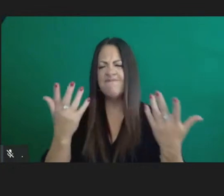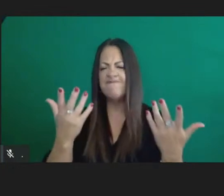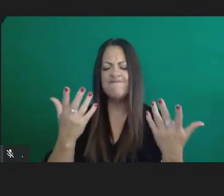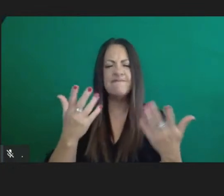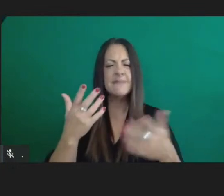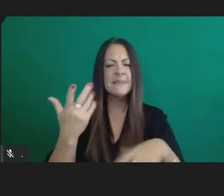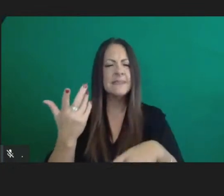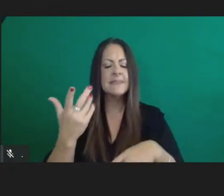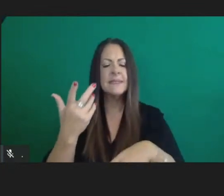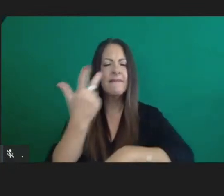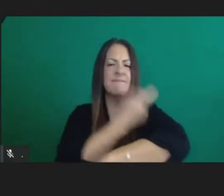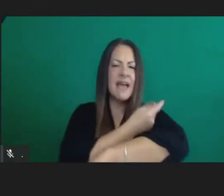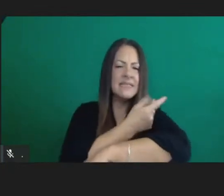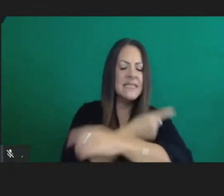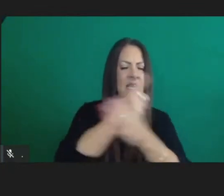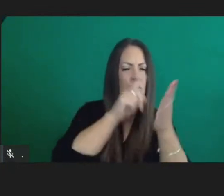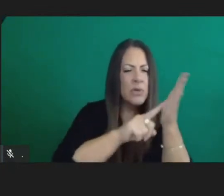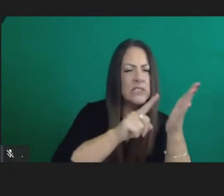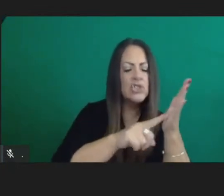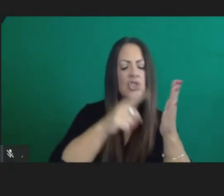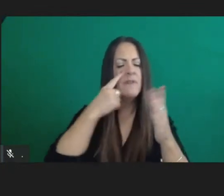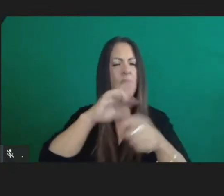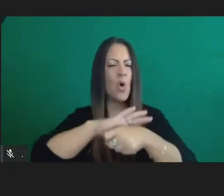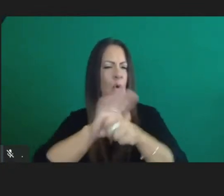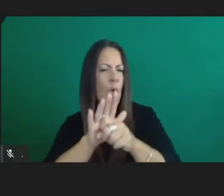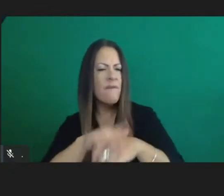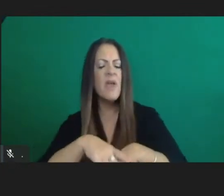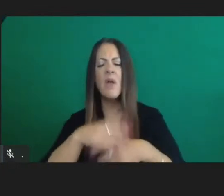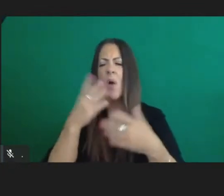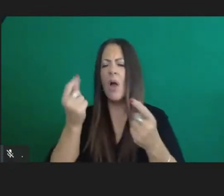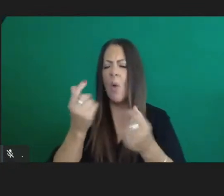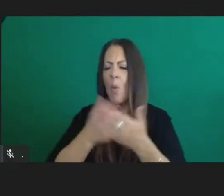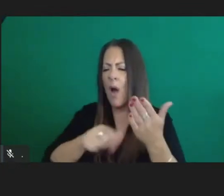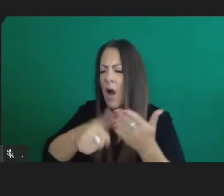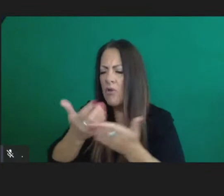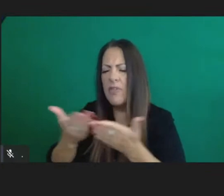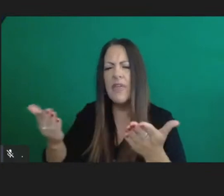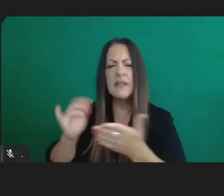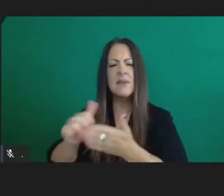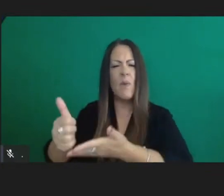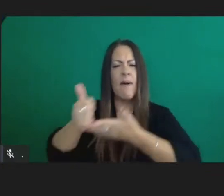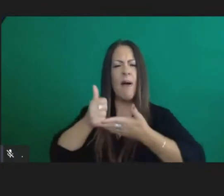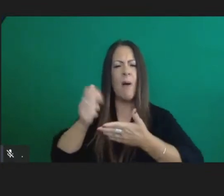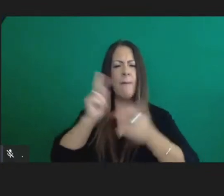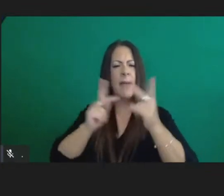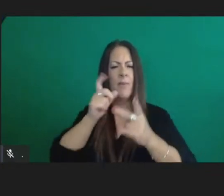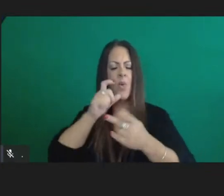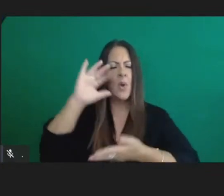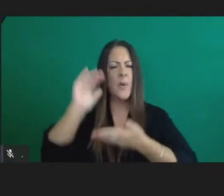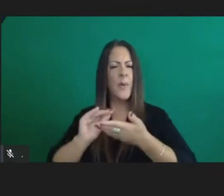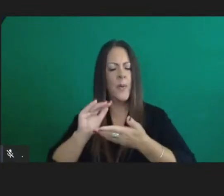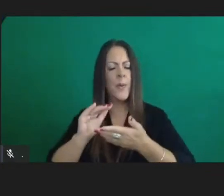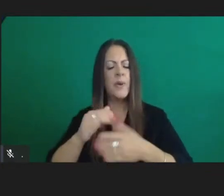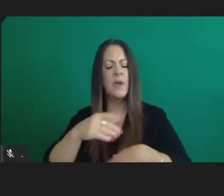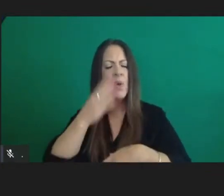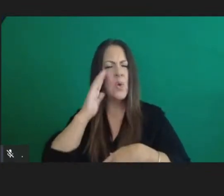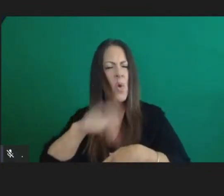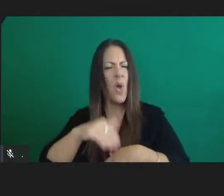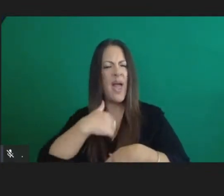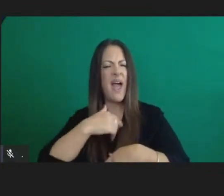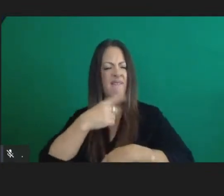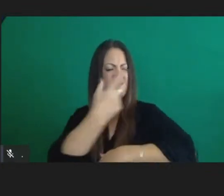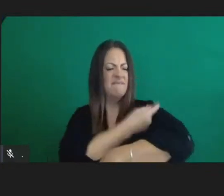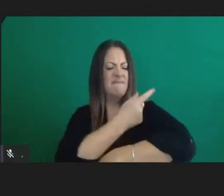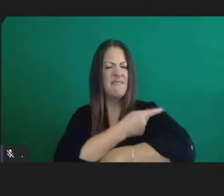and vaccine research, that Johnson & Johnson suspended their vaccine trial. Eli Lilly